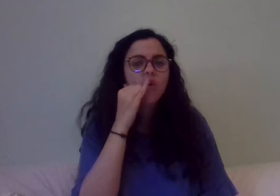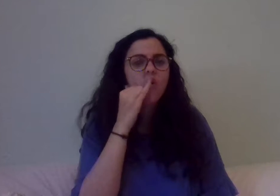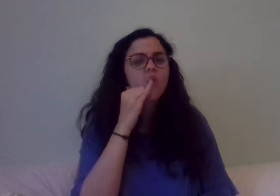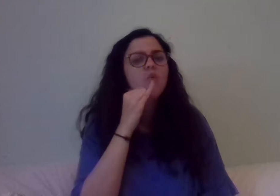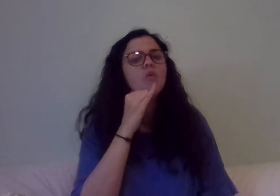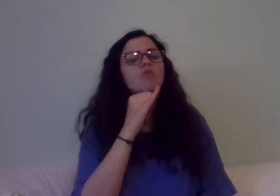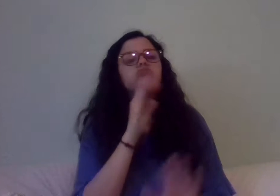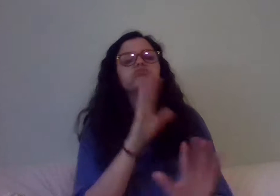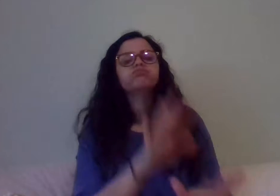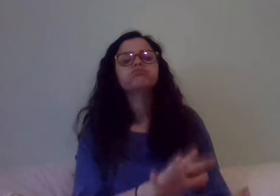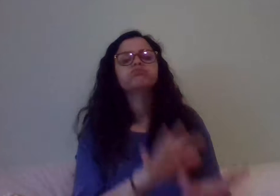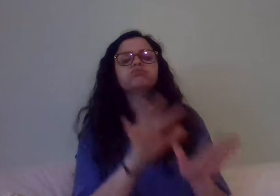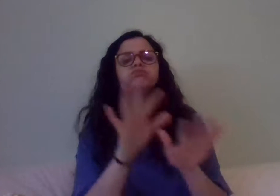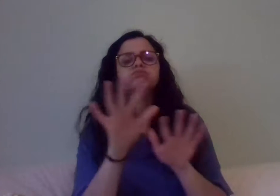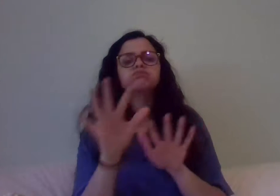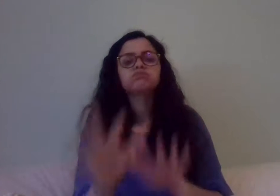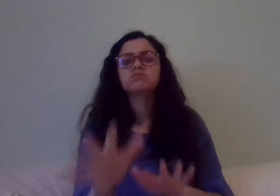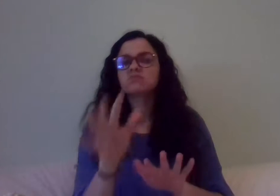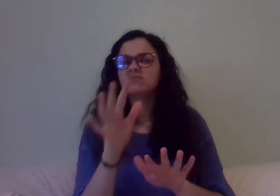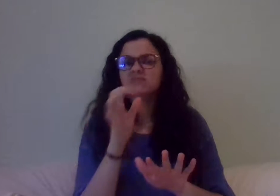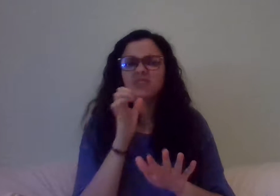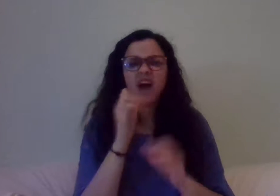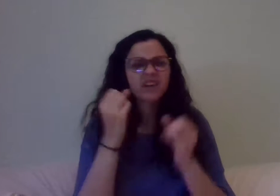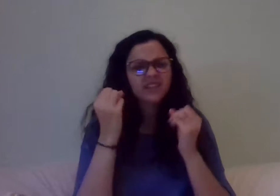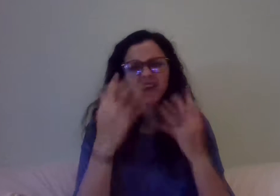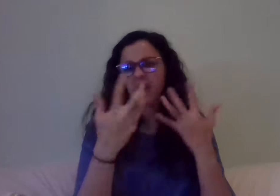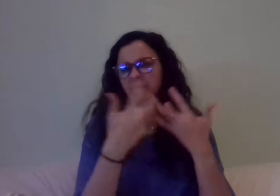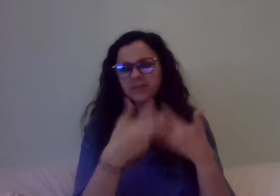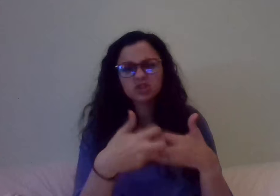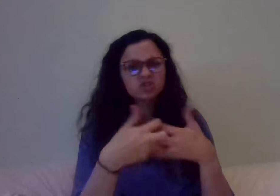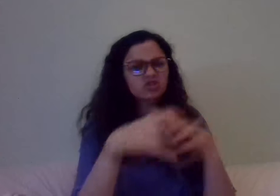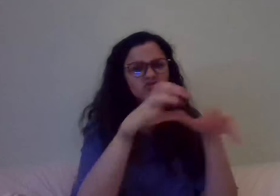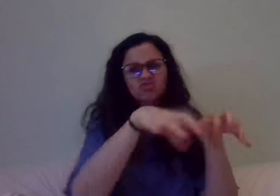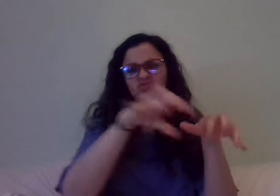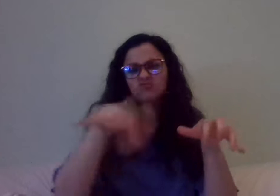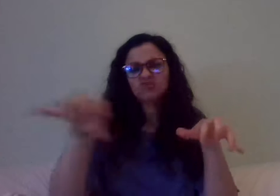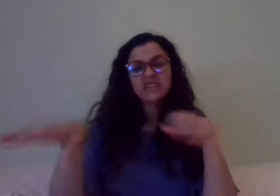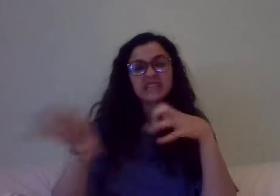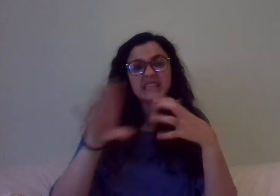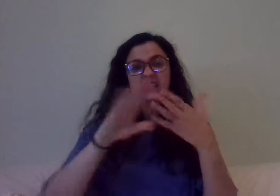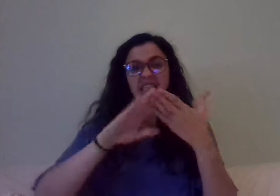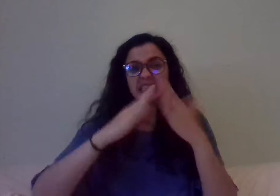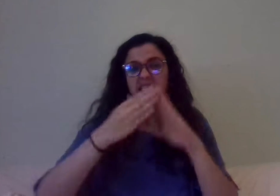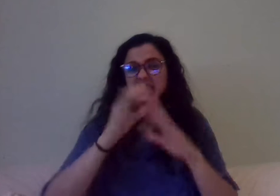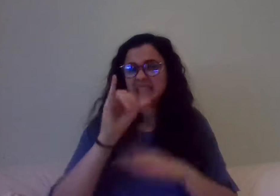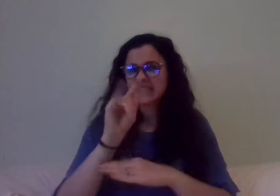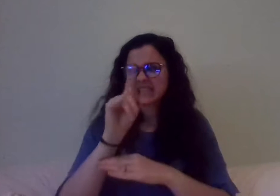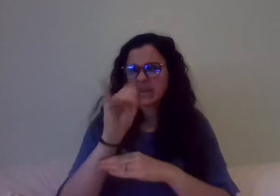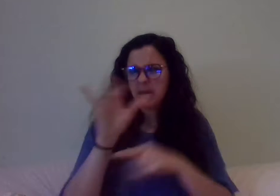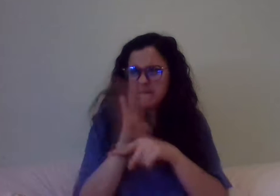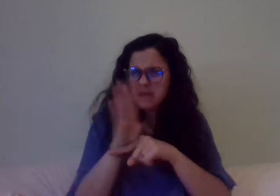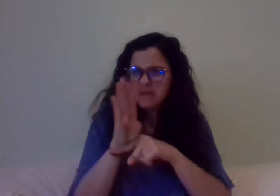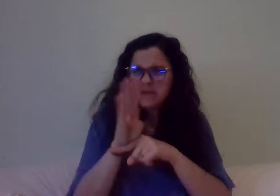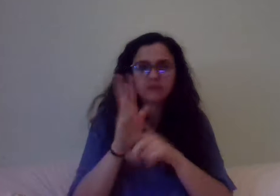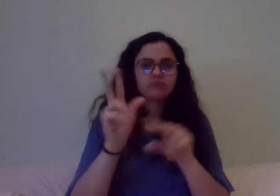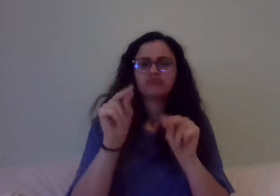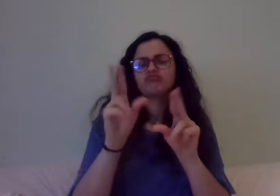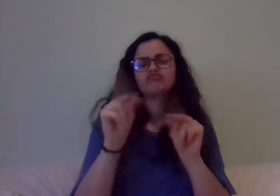as industrialized. It's not the urban centers. This is to juxtaposition the kind of